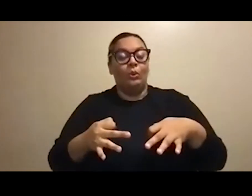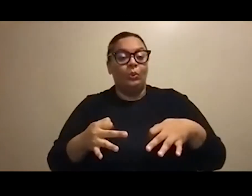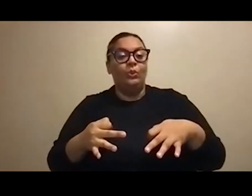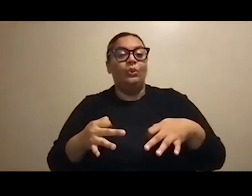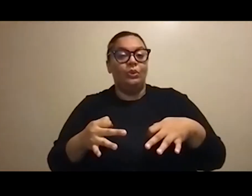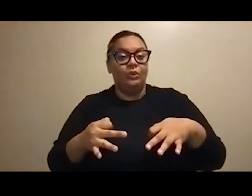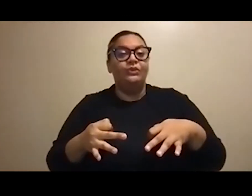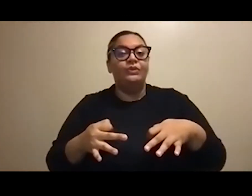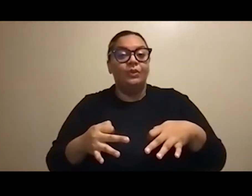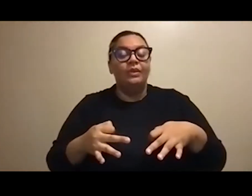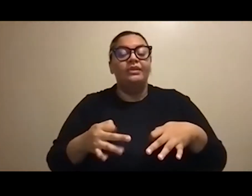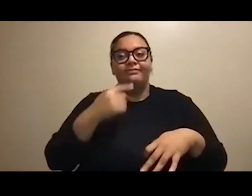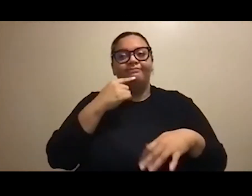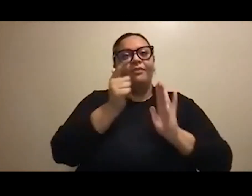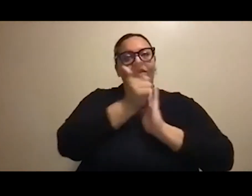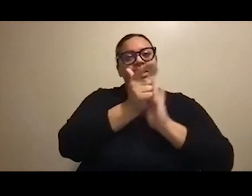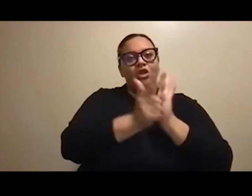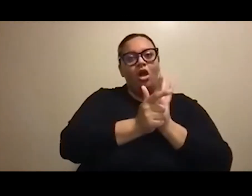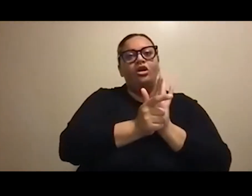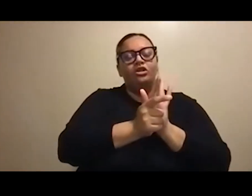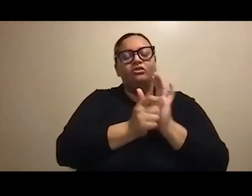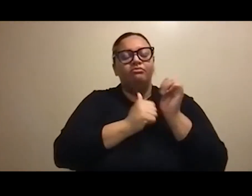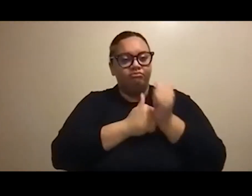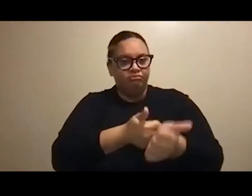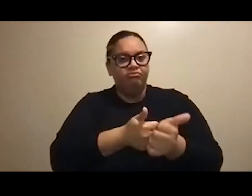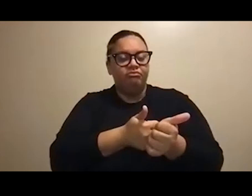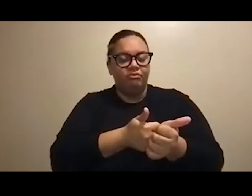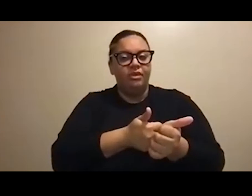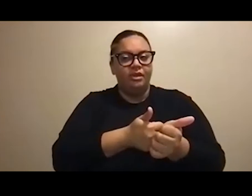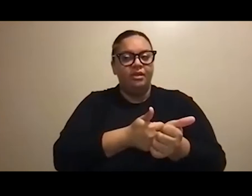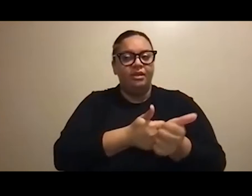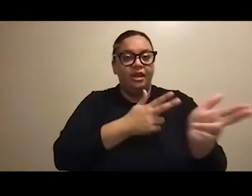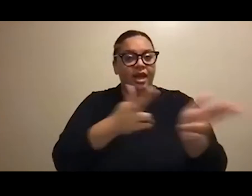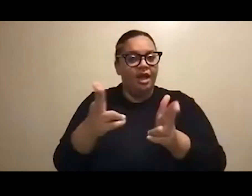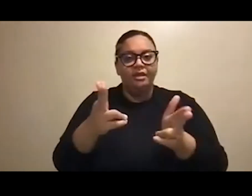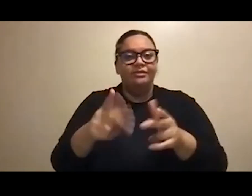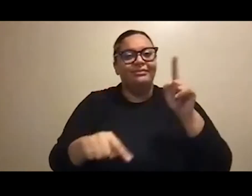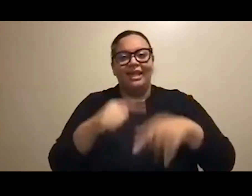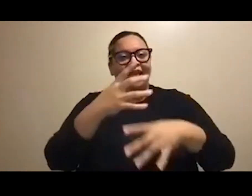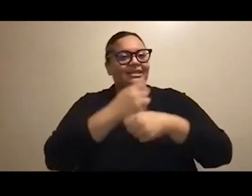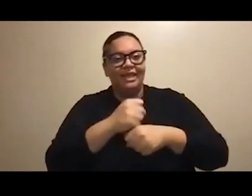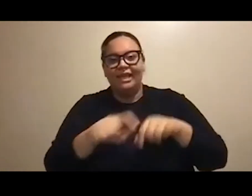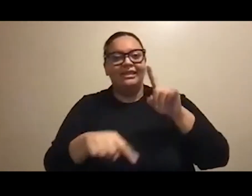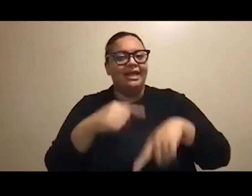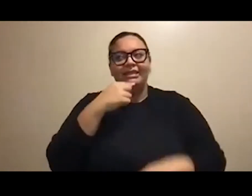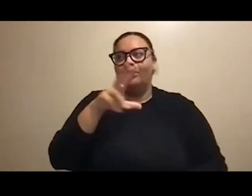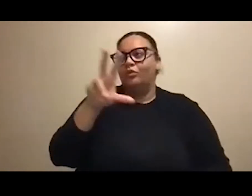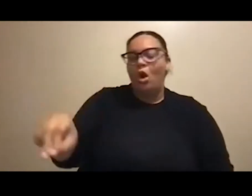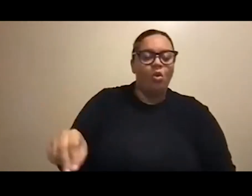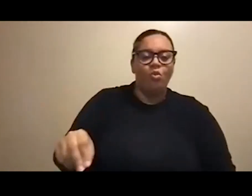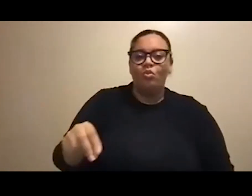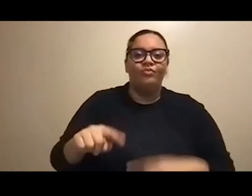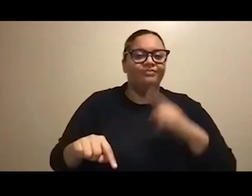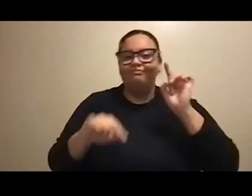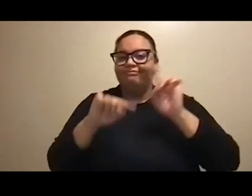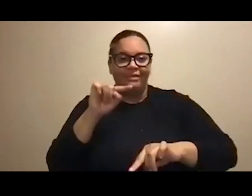these laws regulating firearms are not a taking. They do not deprive the individual plaintiff